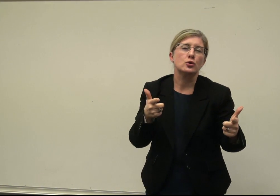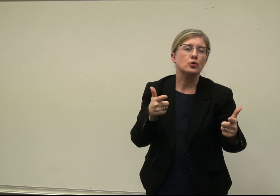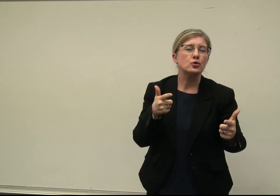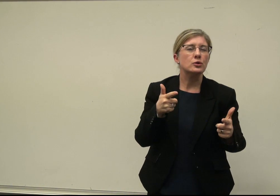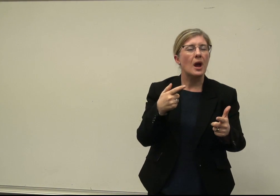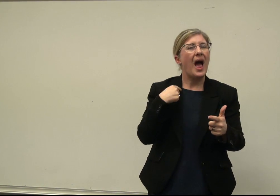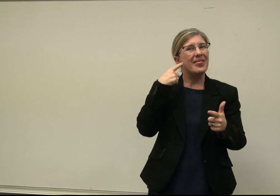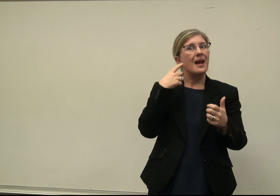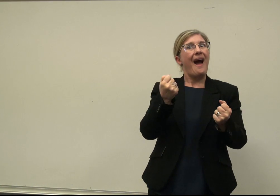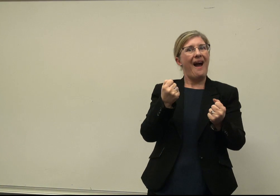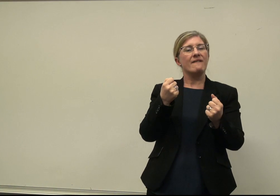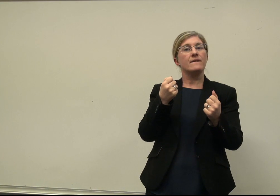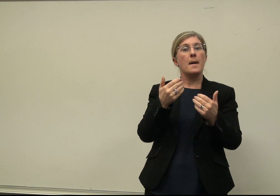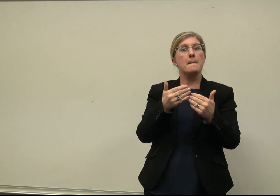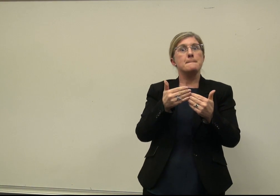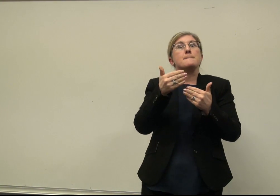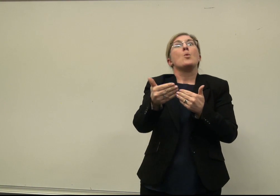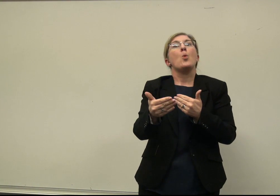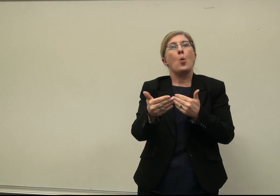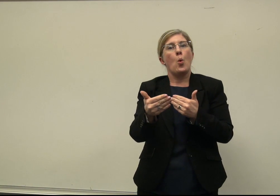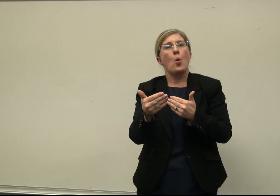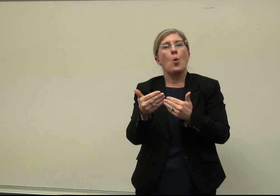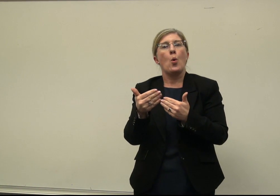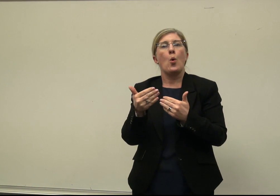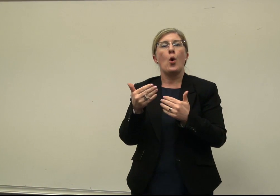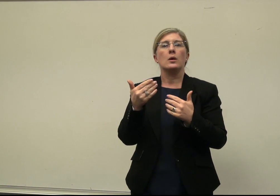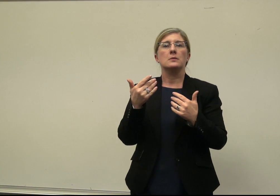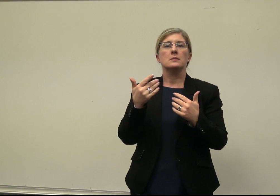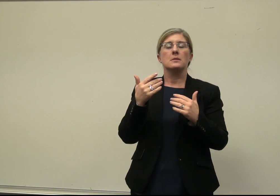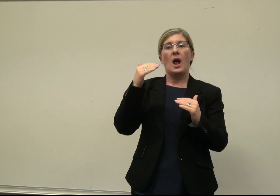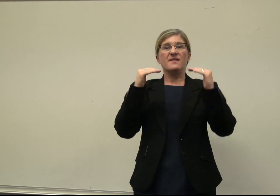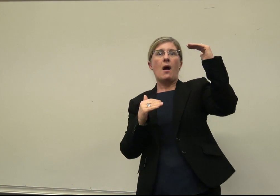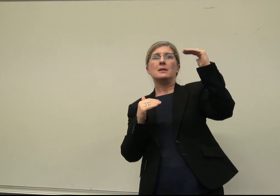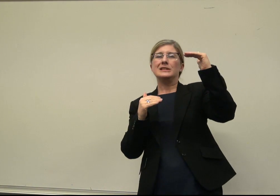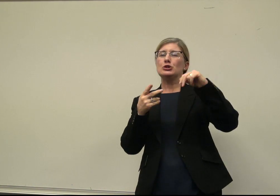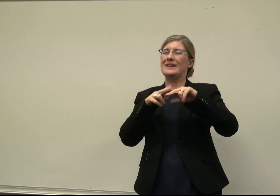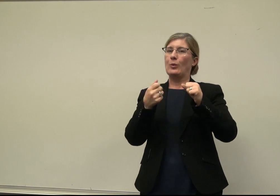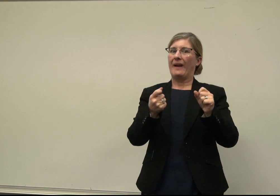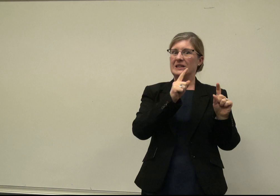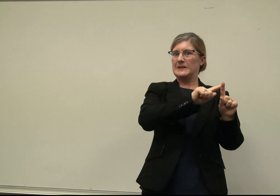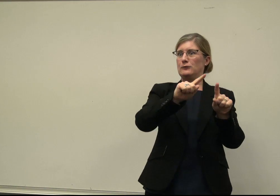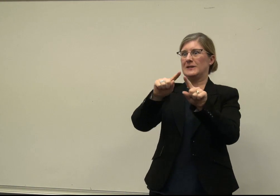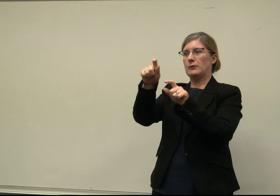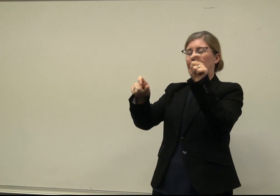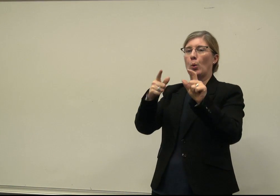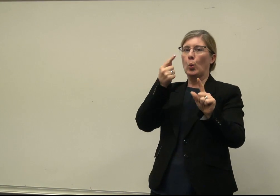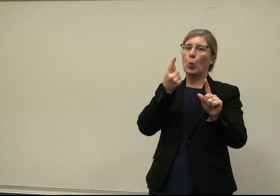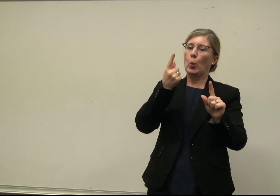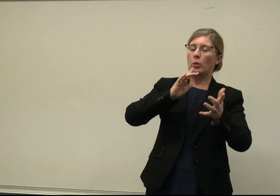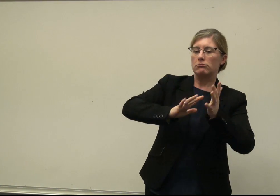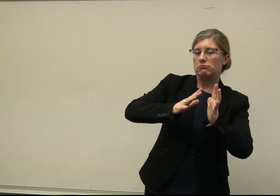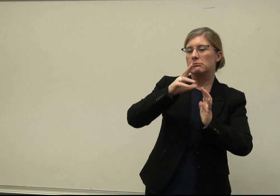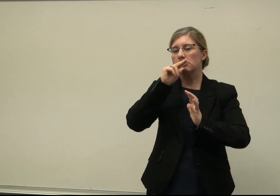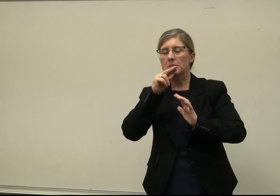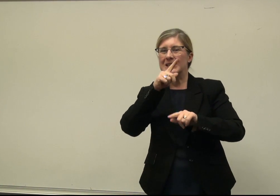That there are more advantages in having a wider range of speakers and users than disadvantages.